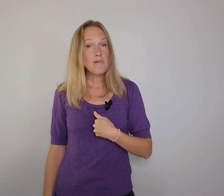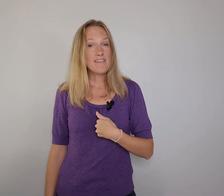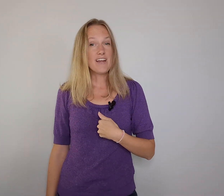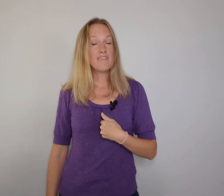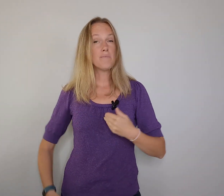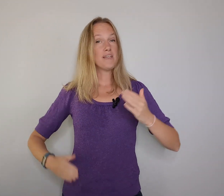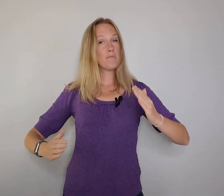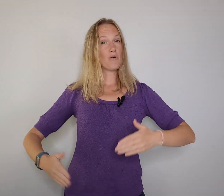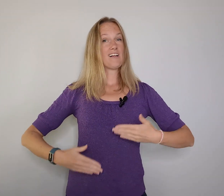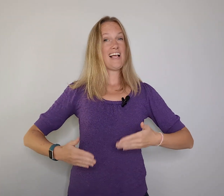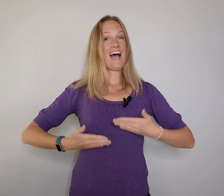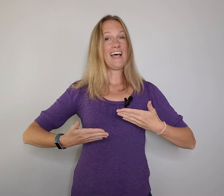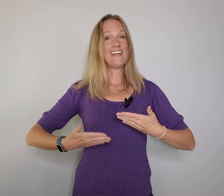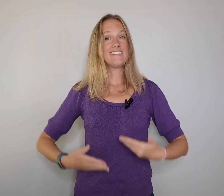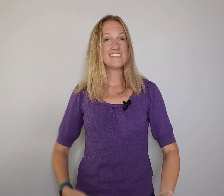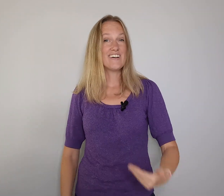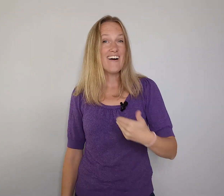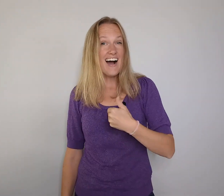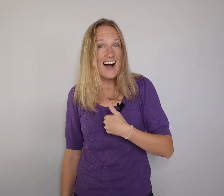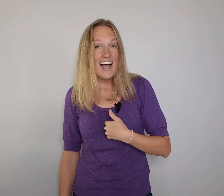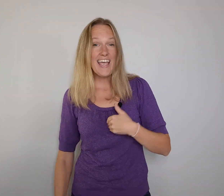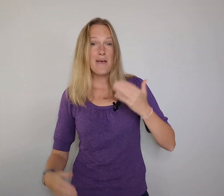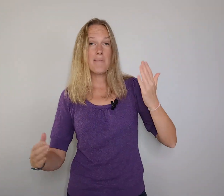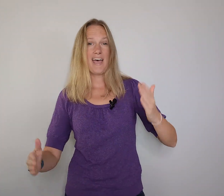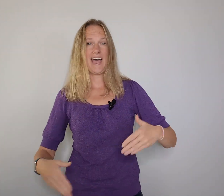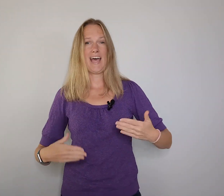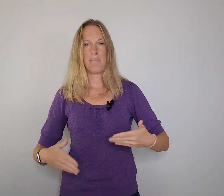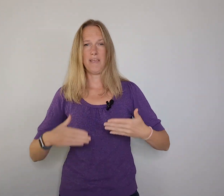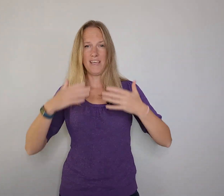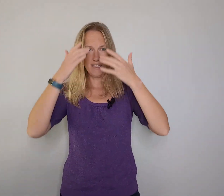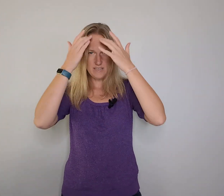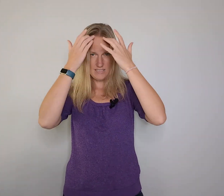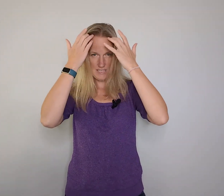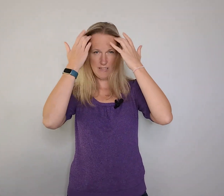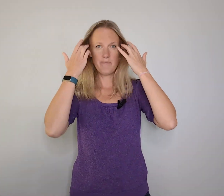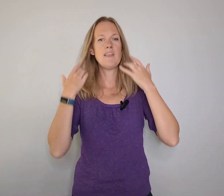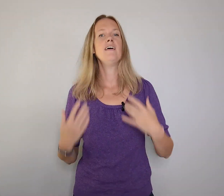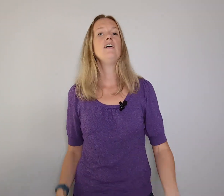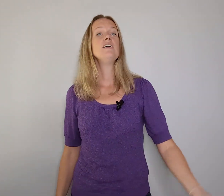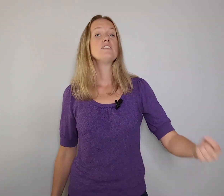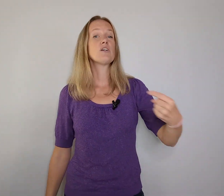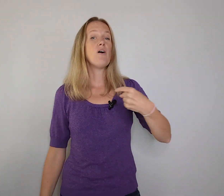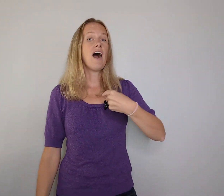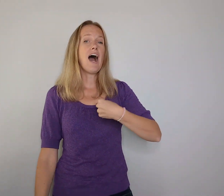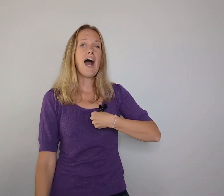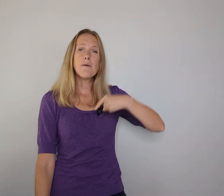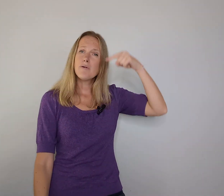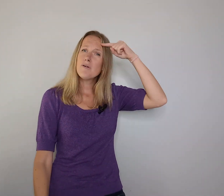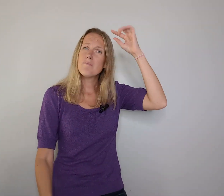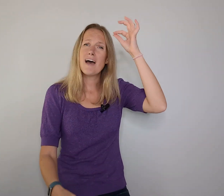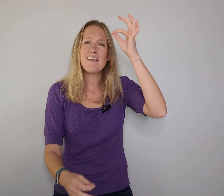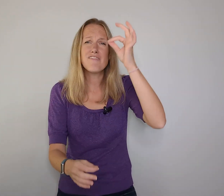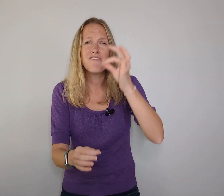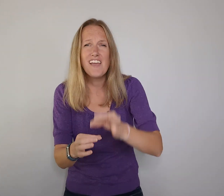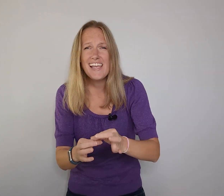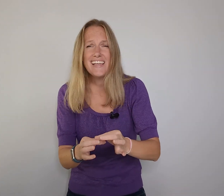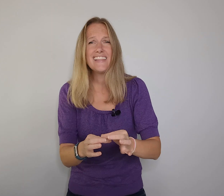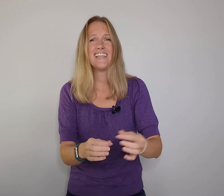I've never been more glad. So I am happy. So I put my faith